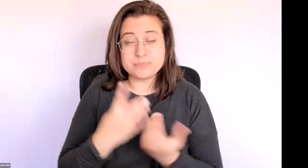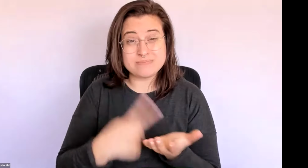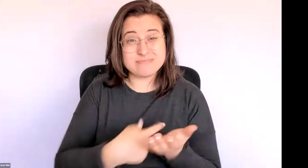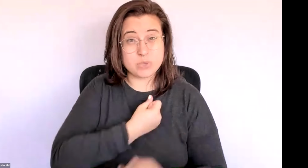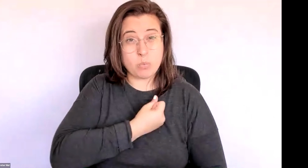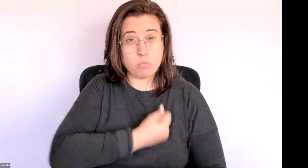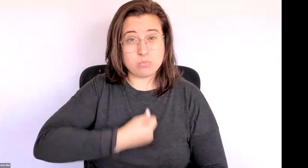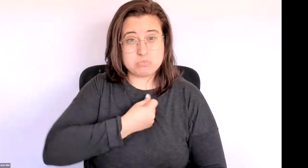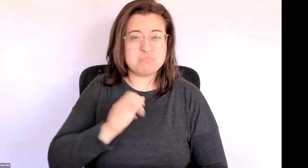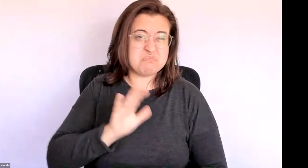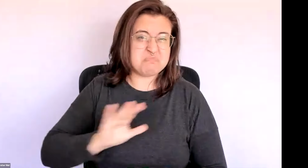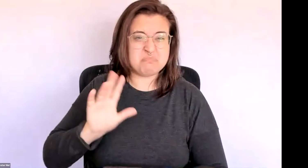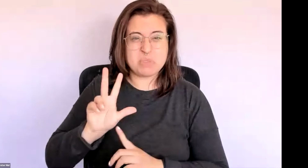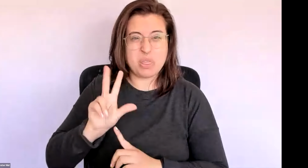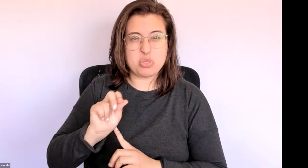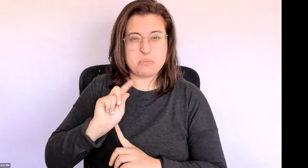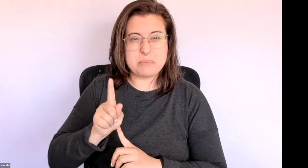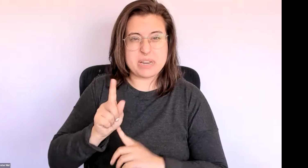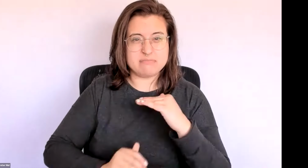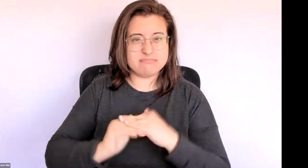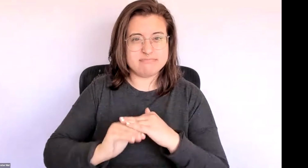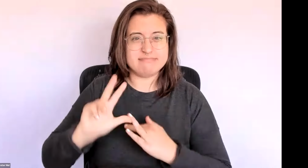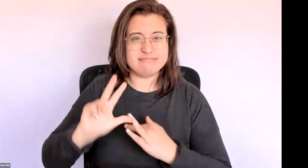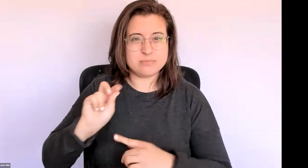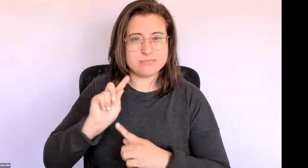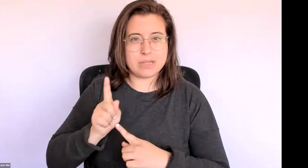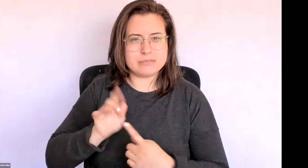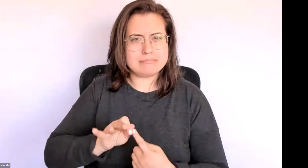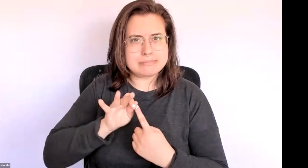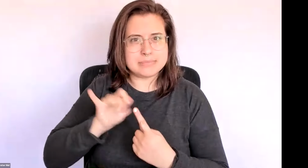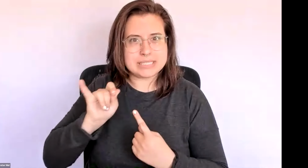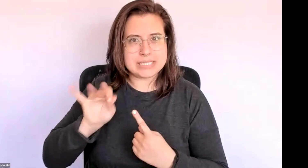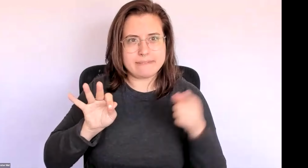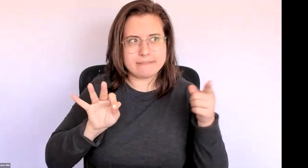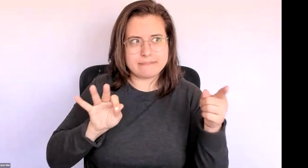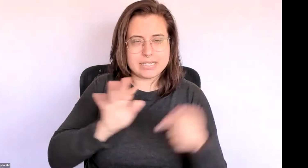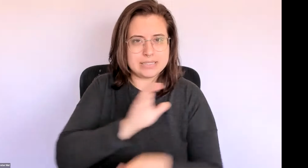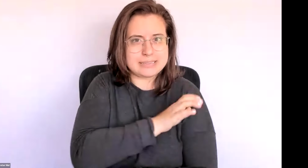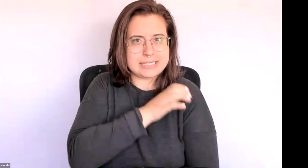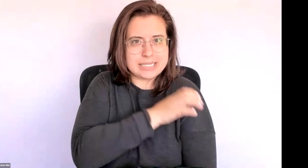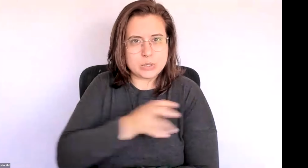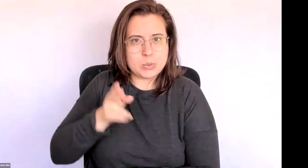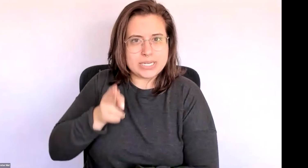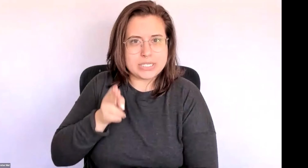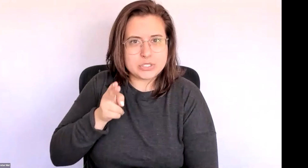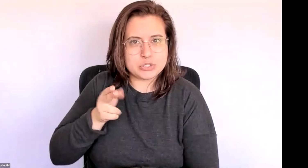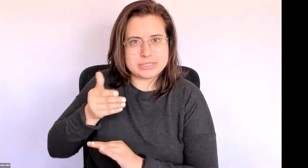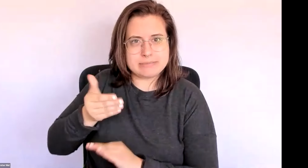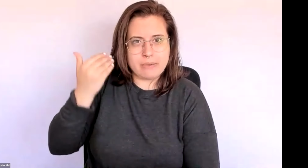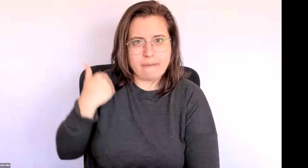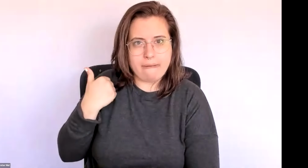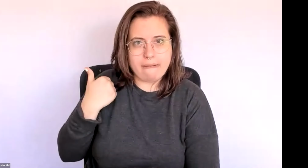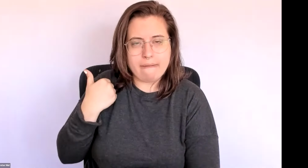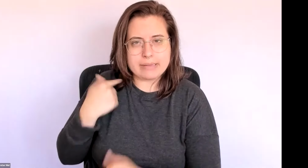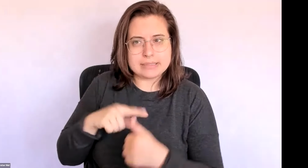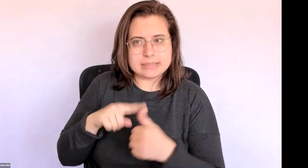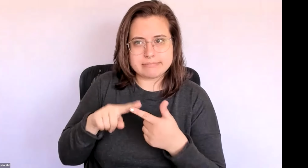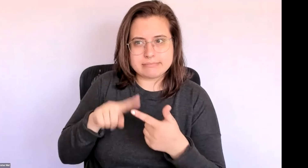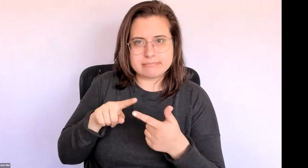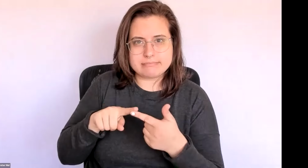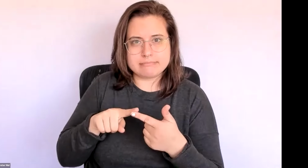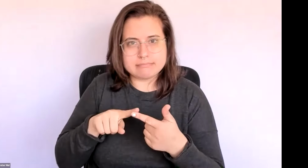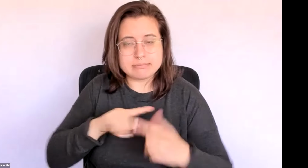minutes, especially if there is some confusion between the clinical history, what was seen on the